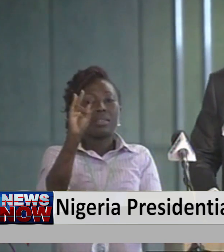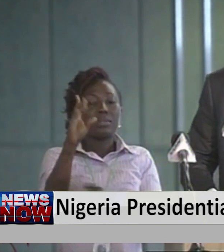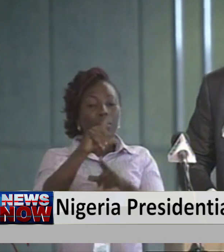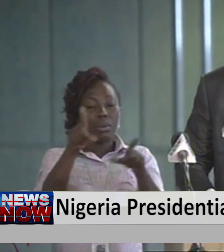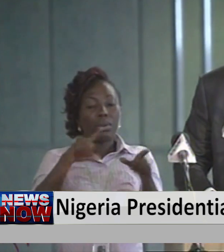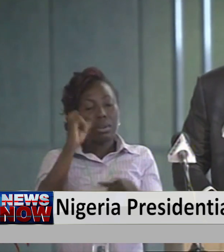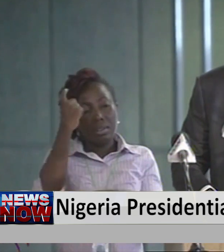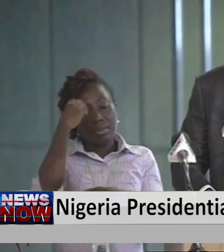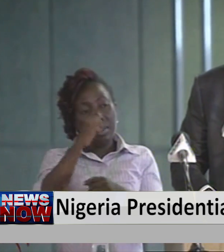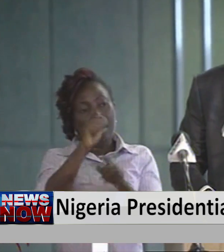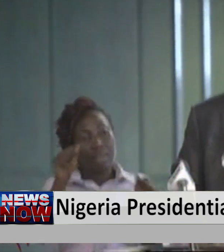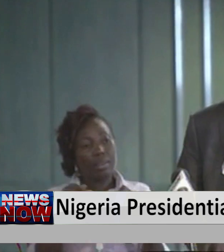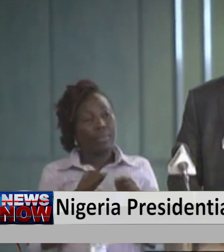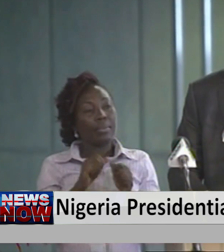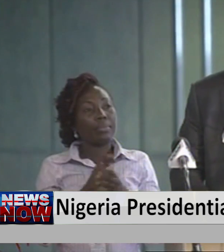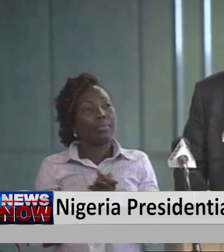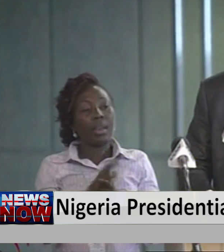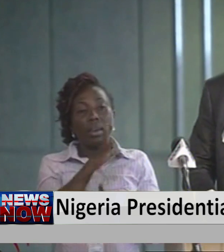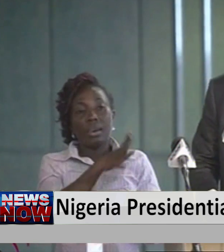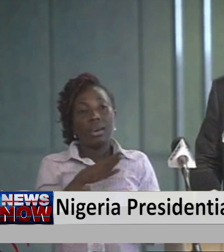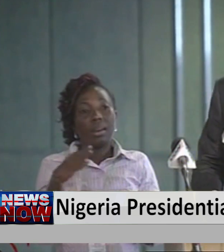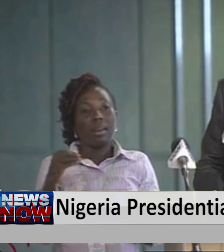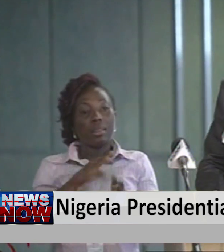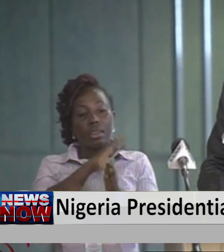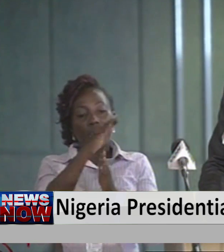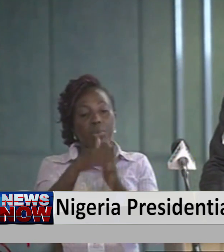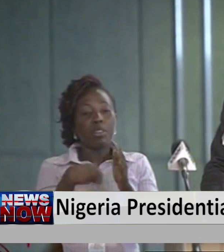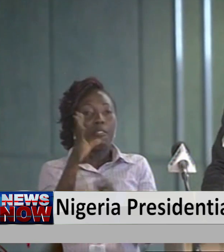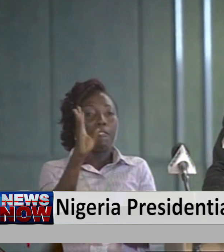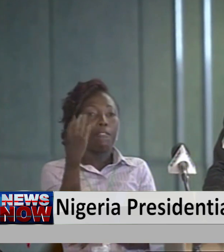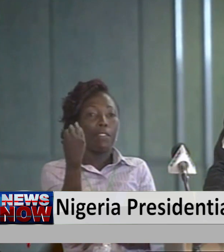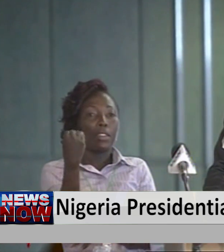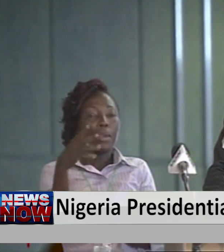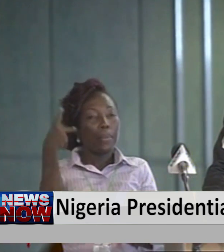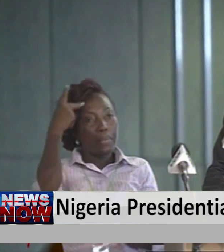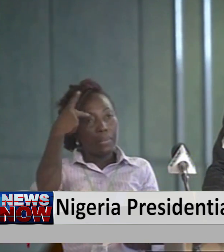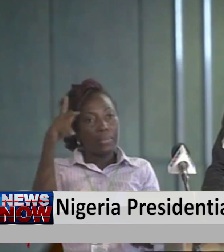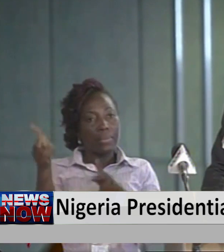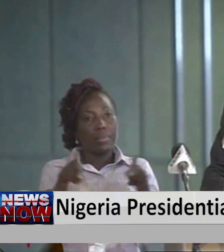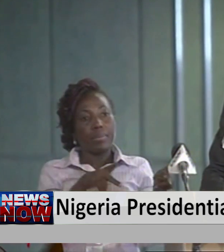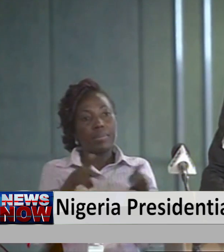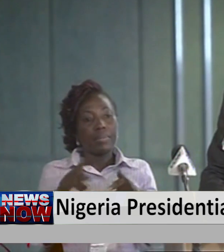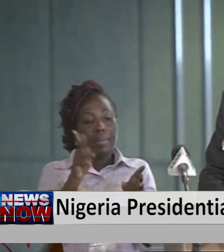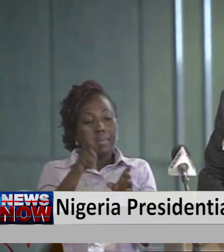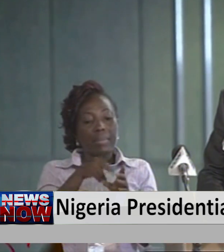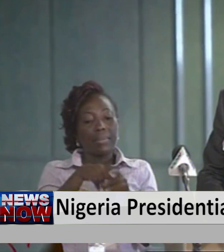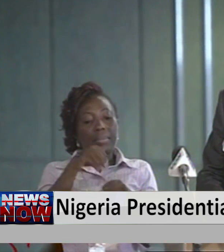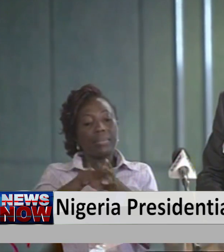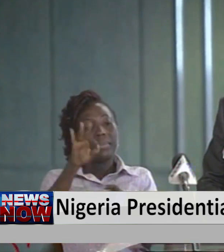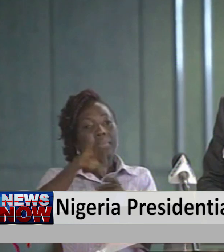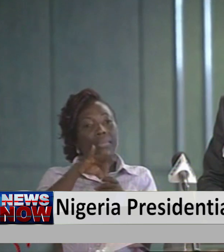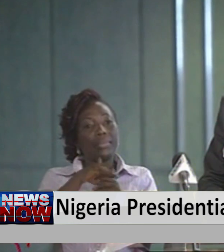government areas and a total of 14 political parties participated in that